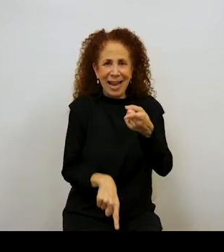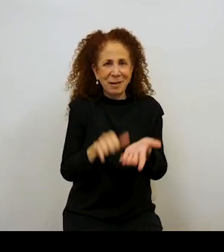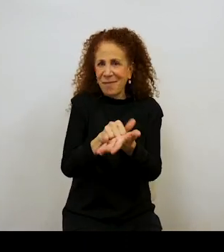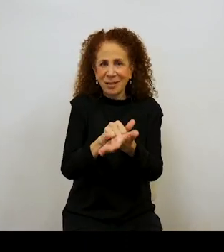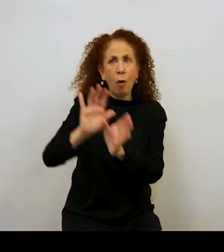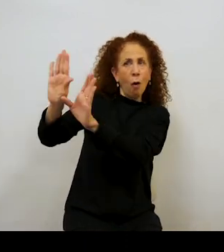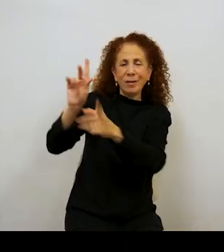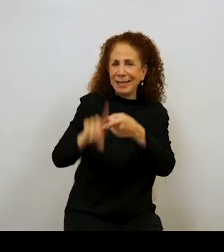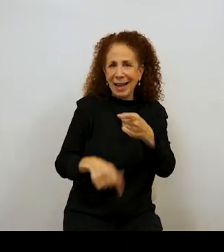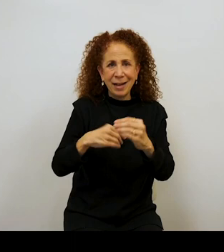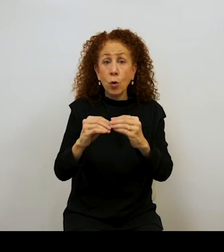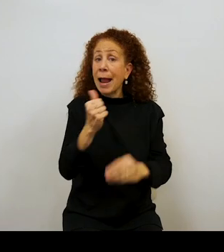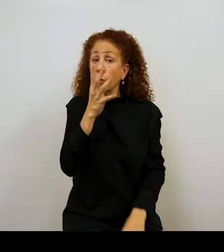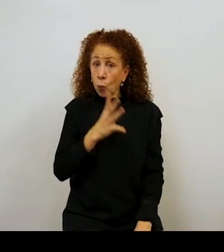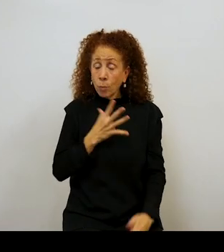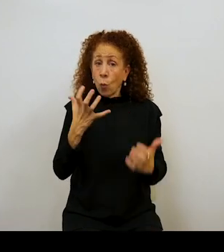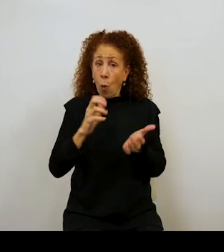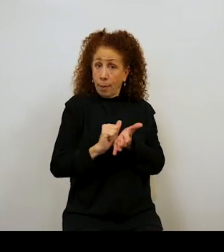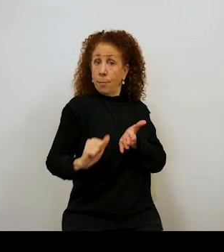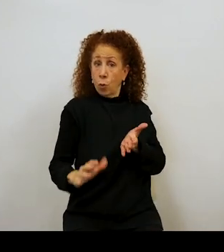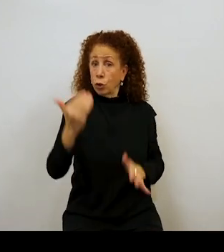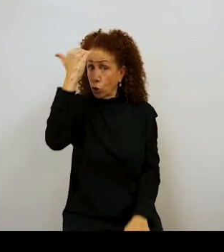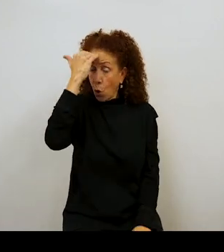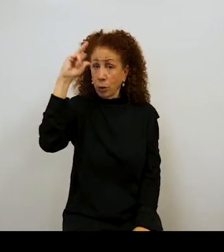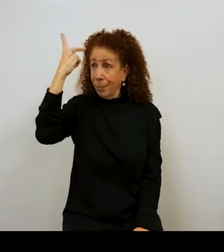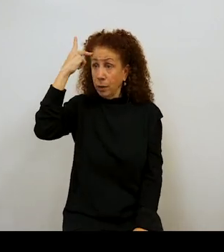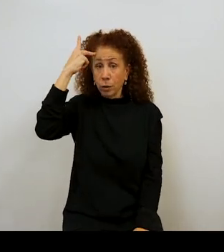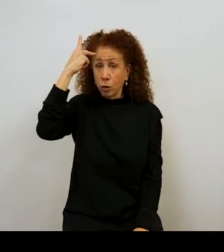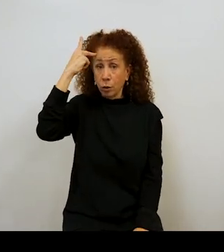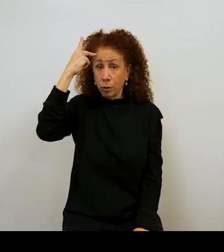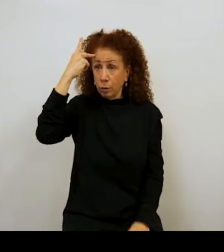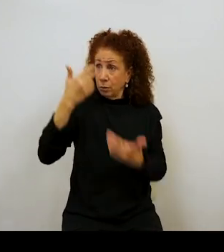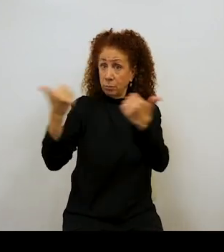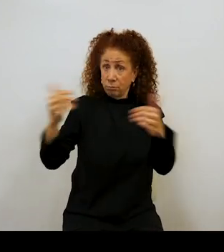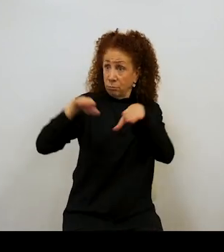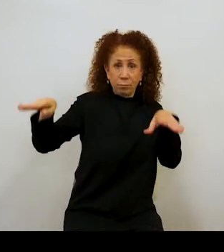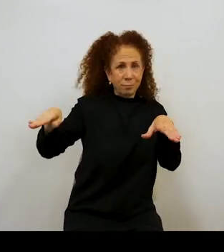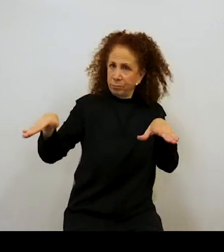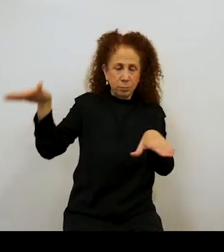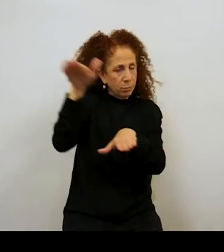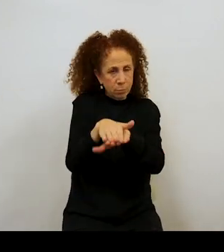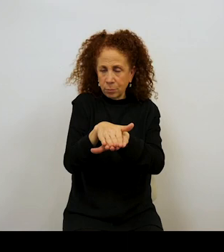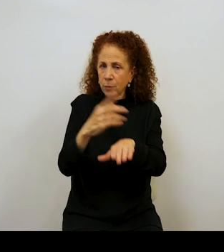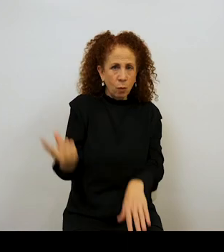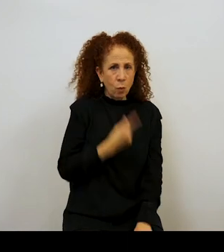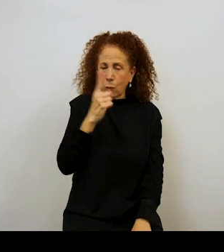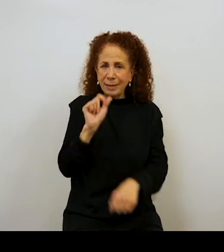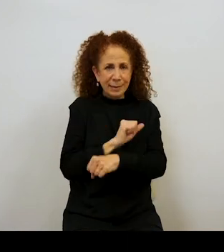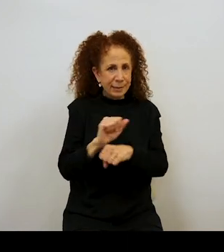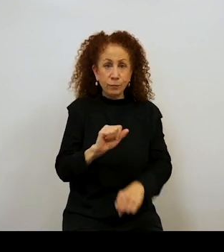Mm-hmm. Any woman who's ever wanted an abortion knows that the political is not in any way separate mm-hmm. from the personal in this